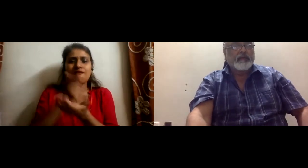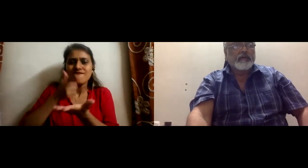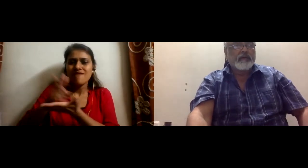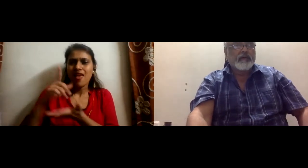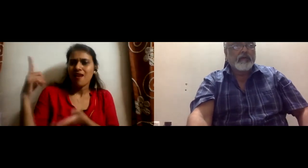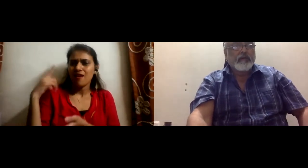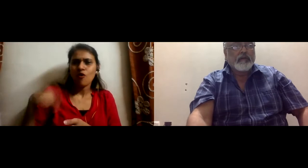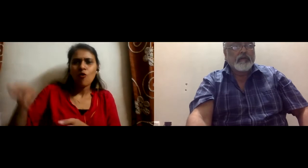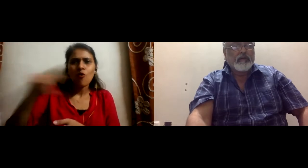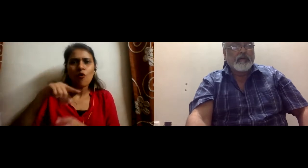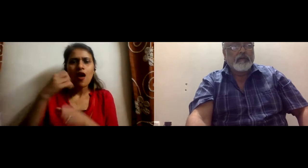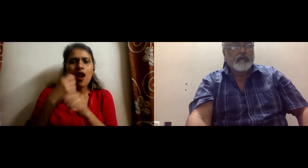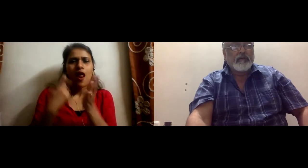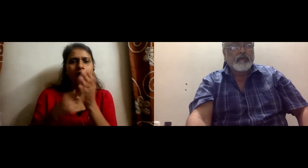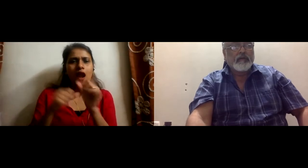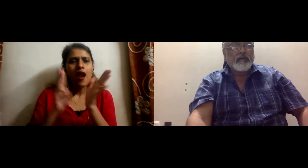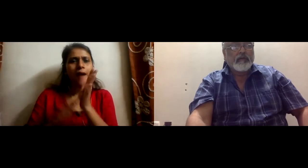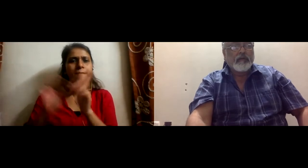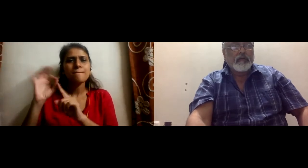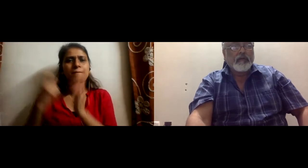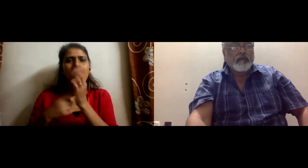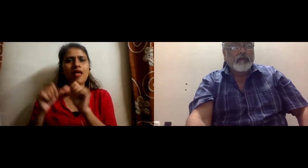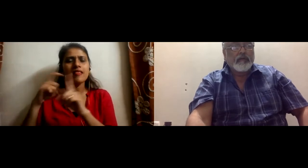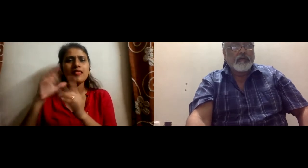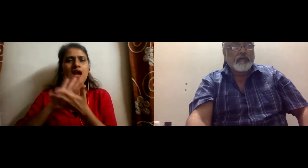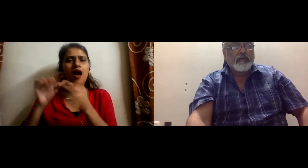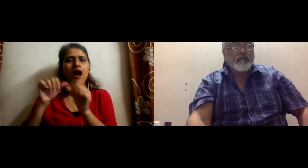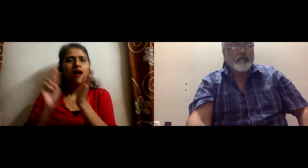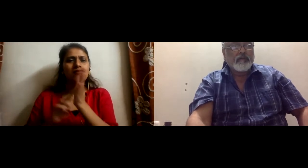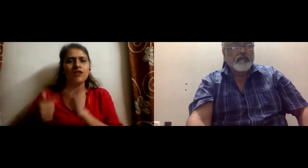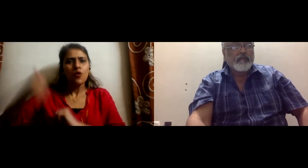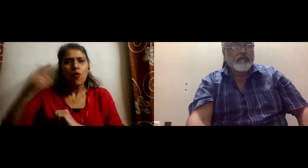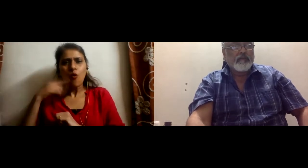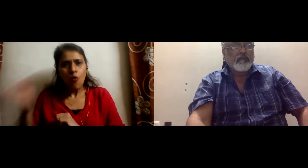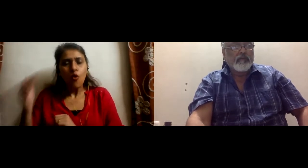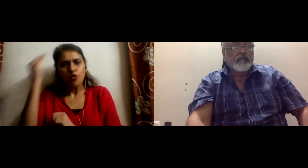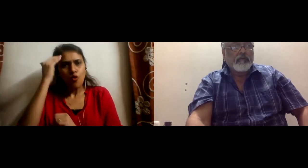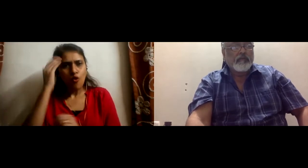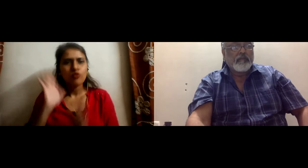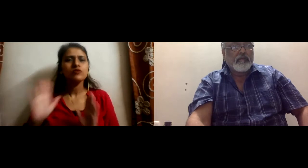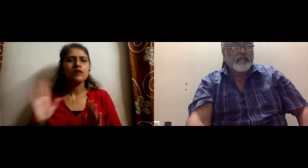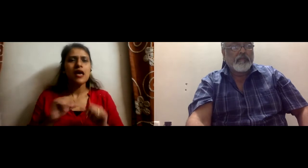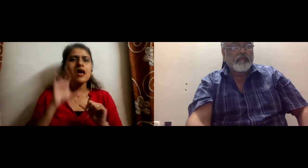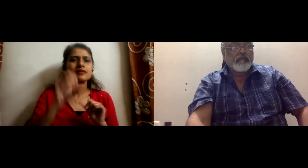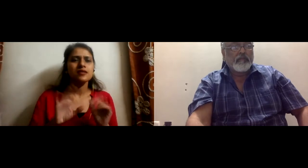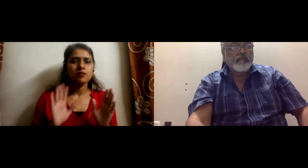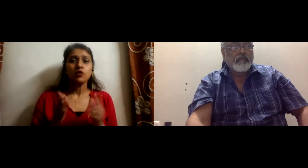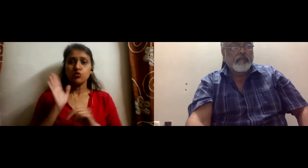so entire, I would say, system need to be made aware and shown the possibilities of persons